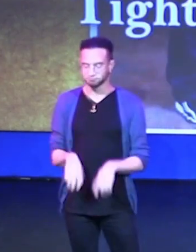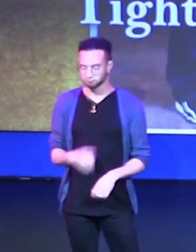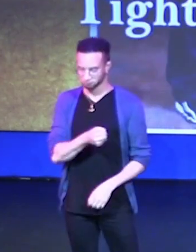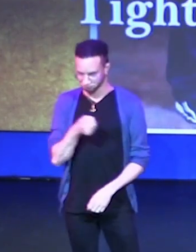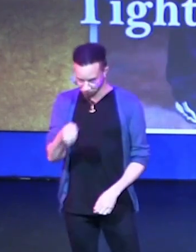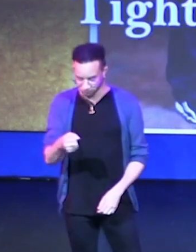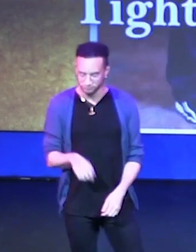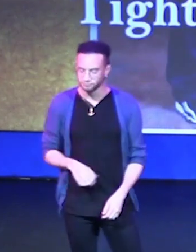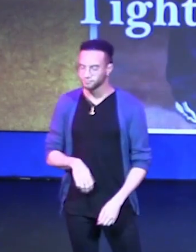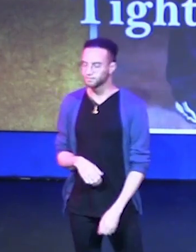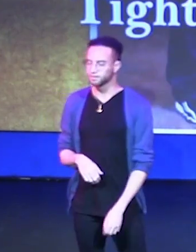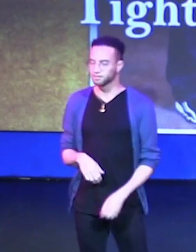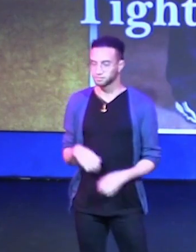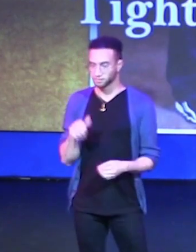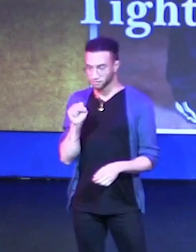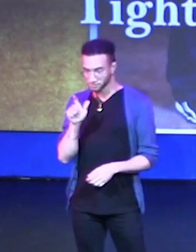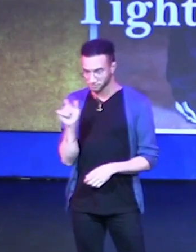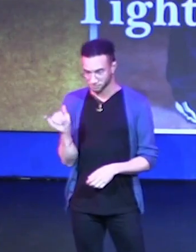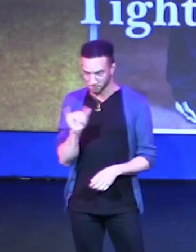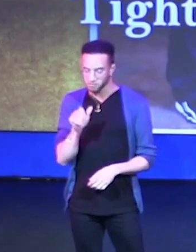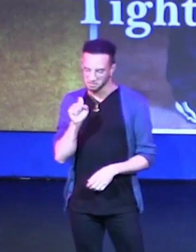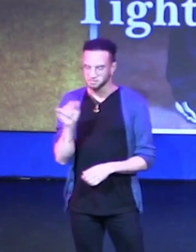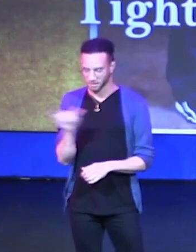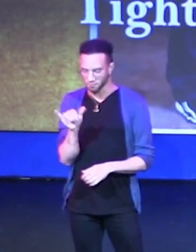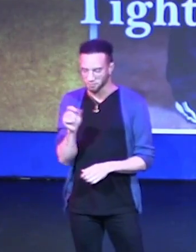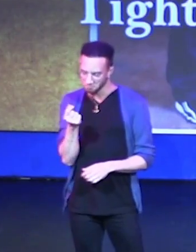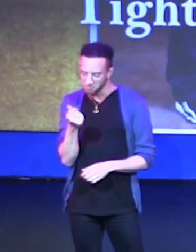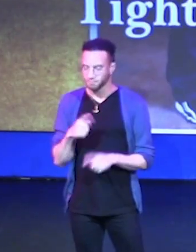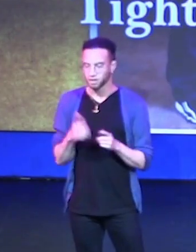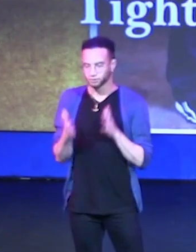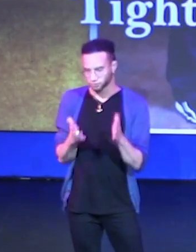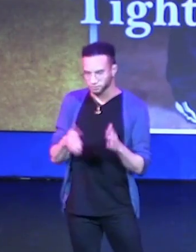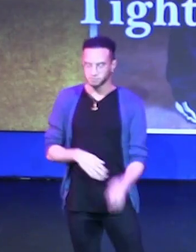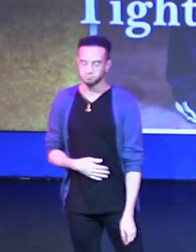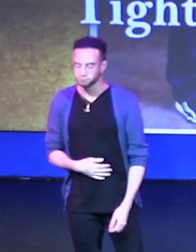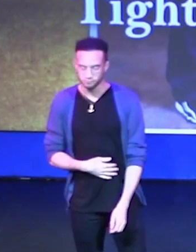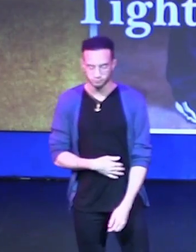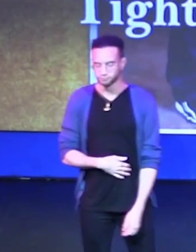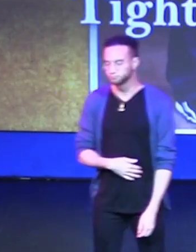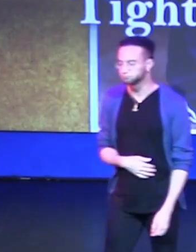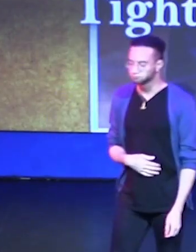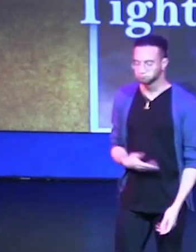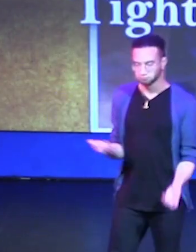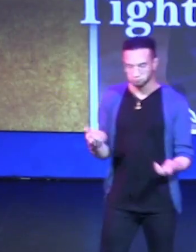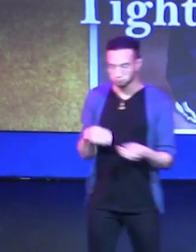school. It was a deaf institute over in Dominican Republic. And keep in mind, Dominican Sign Language is quite similar to